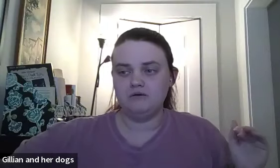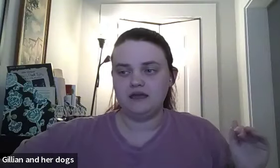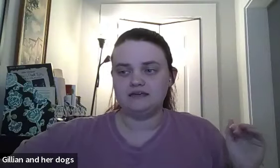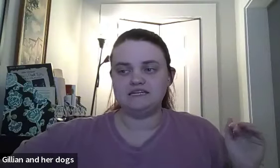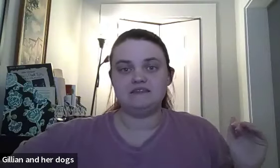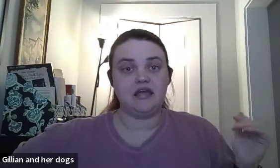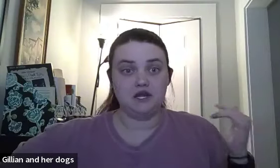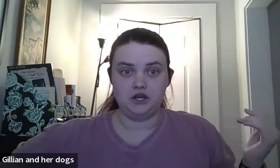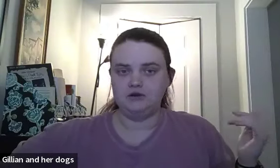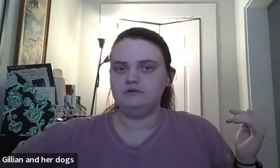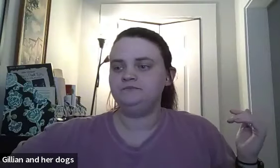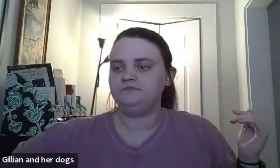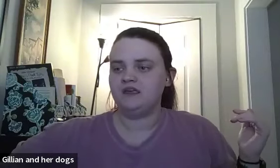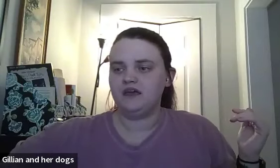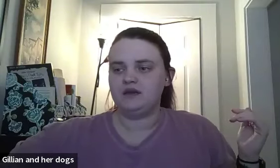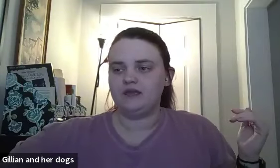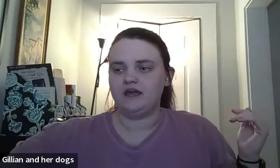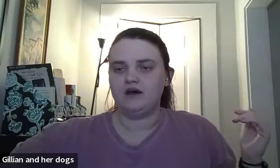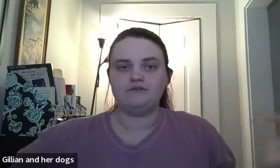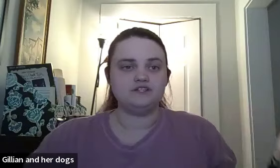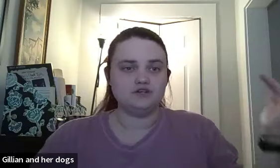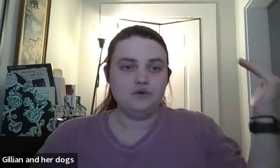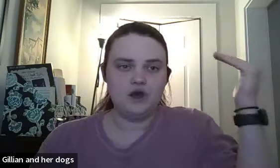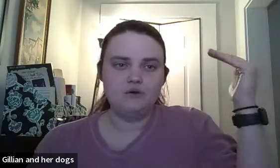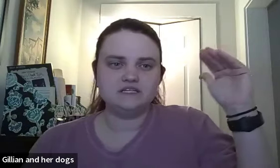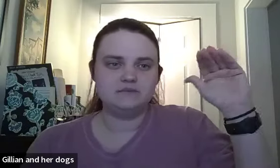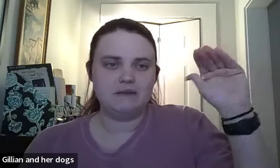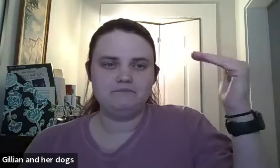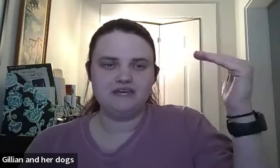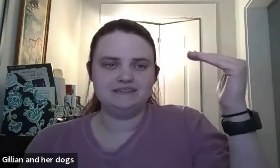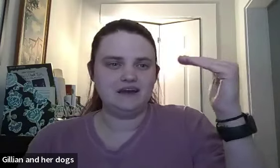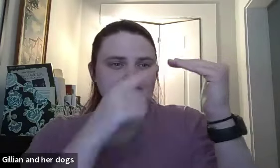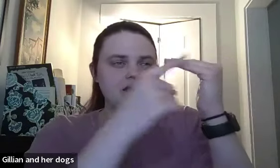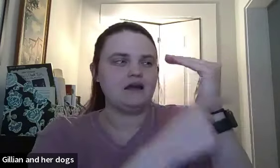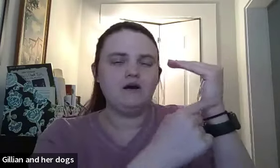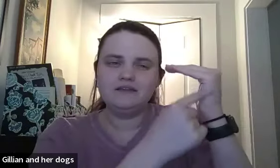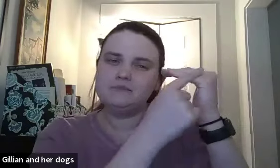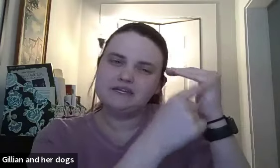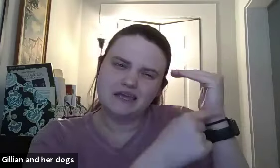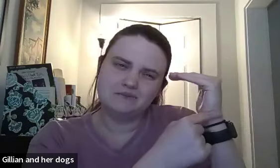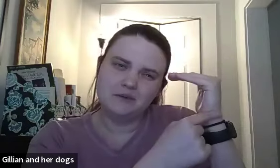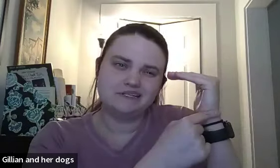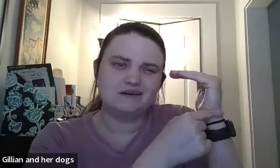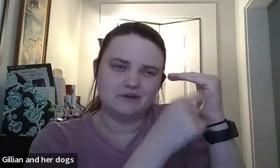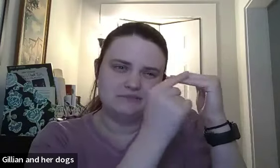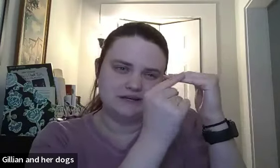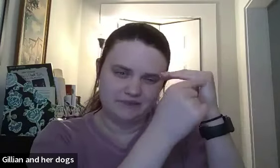no, as in like I know. And so no is going to be that bent kind of, I call it like a bent hand puppet. It's not really, but a